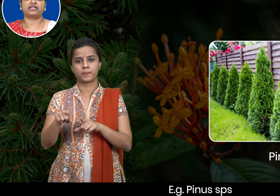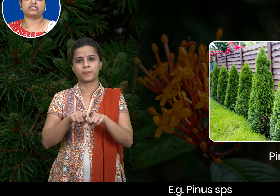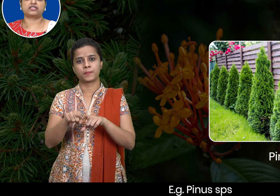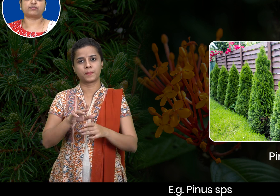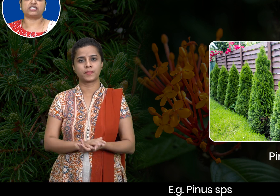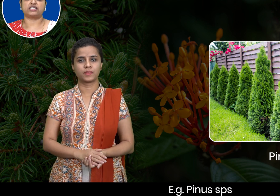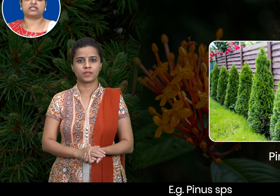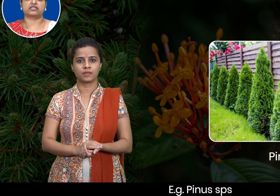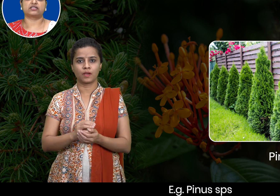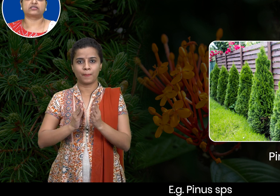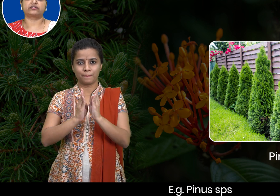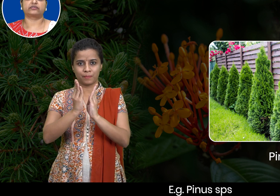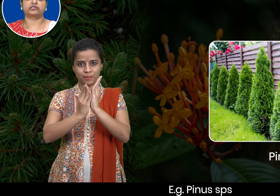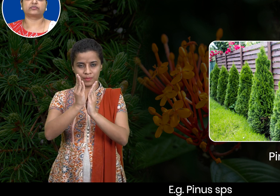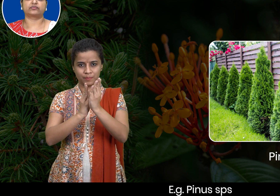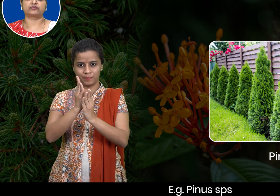Example, Pinus species.